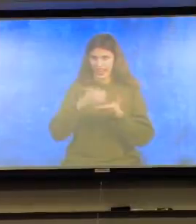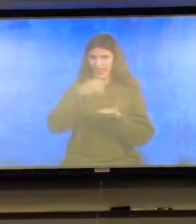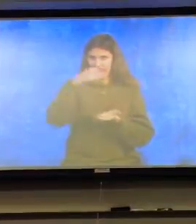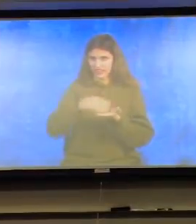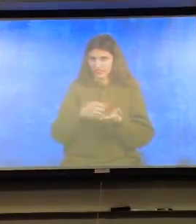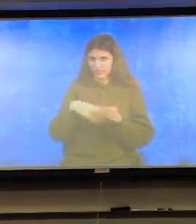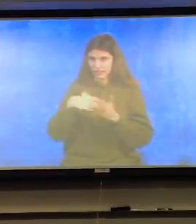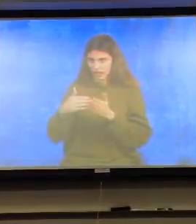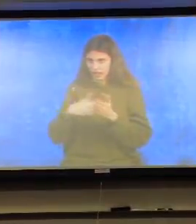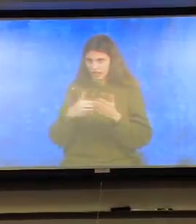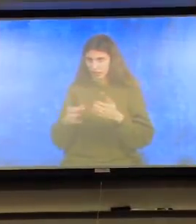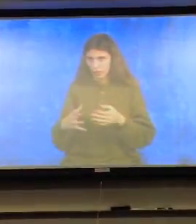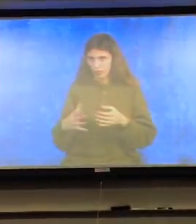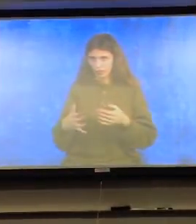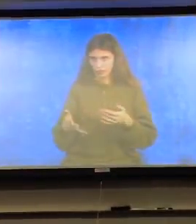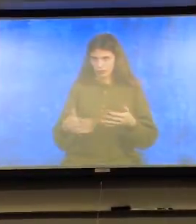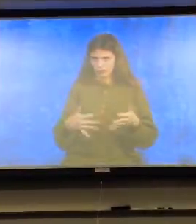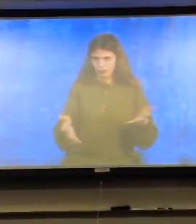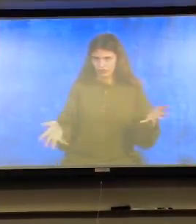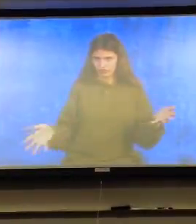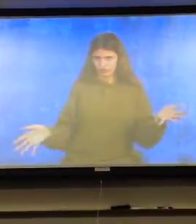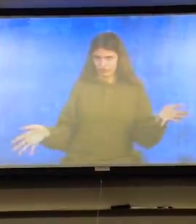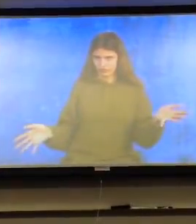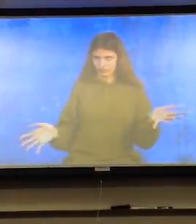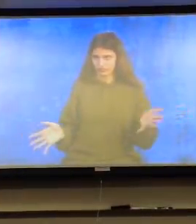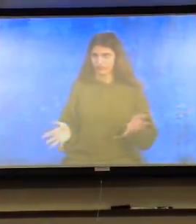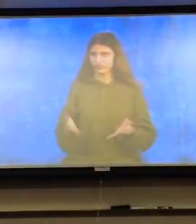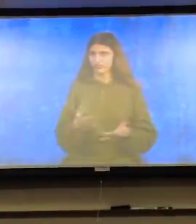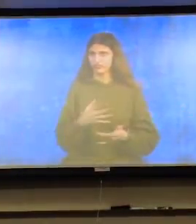with crafting, making all different kinds of things.